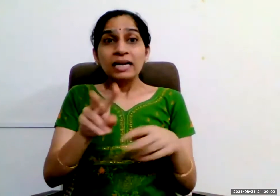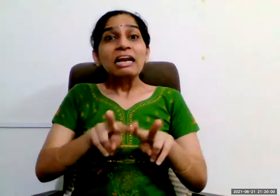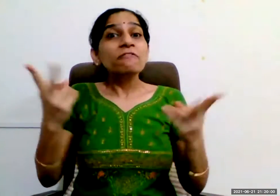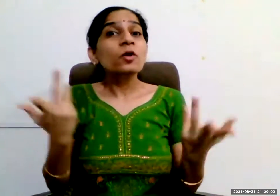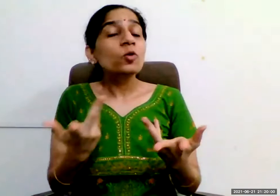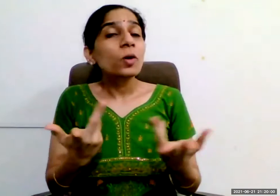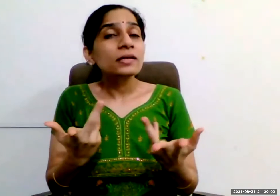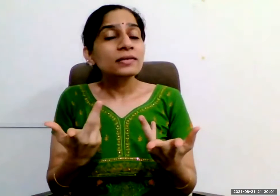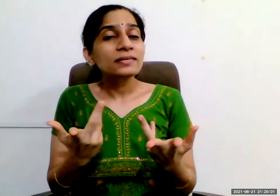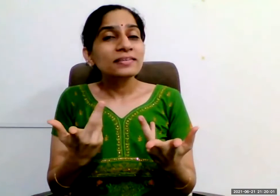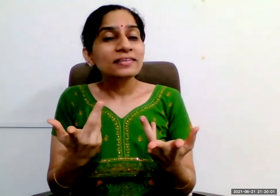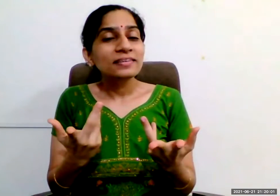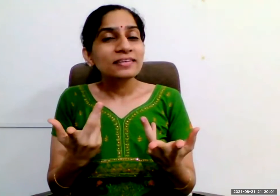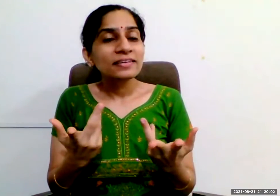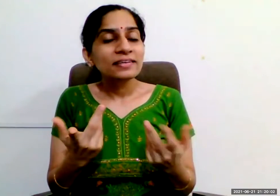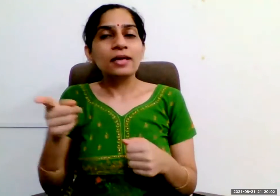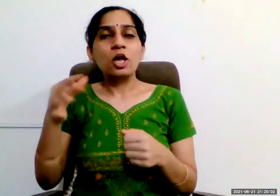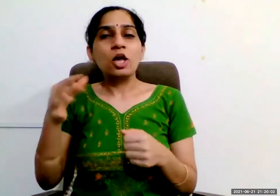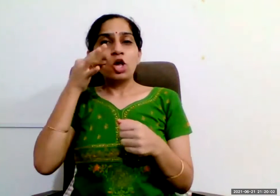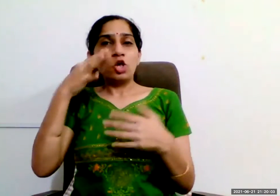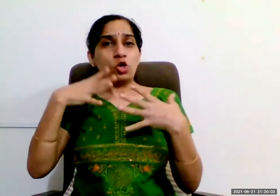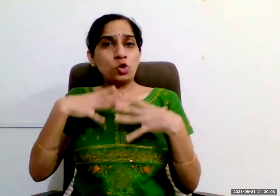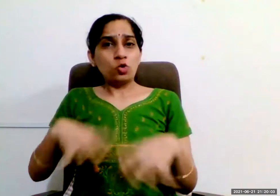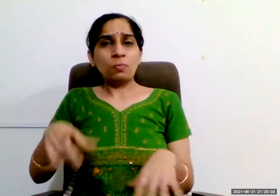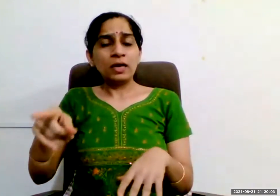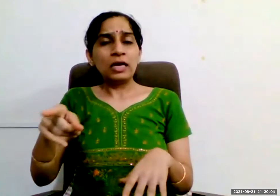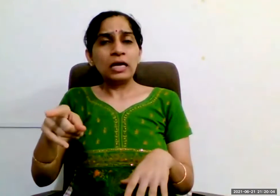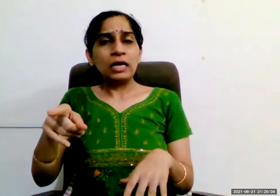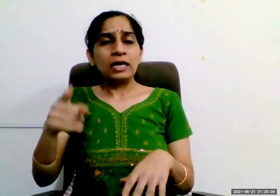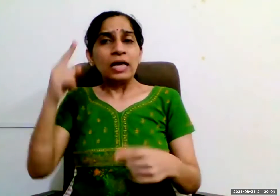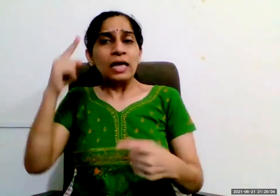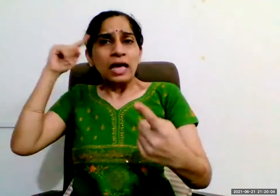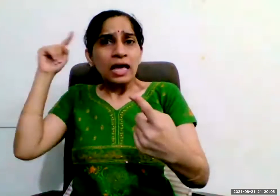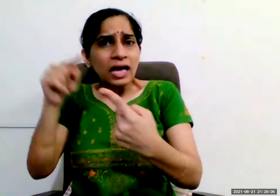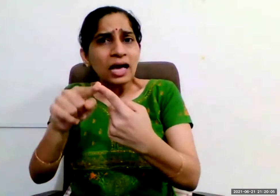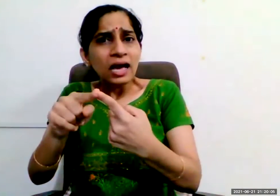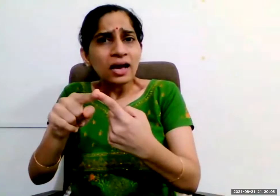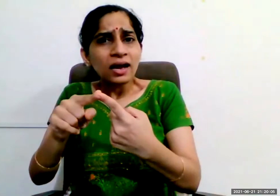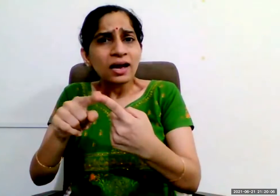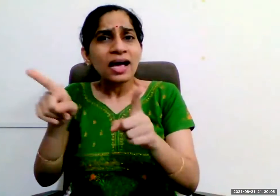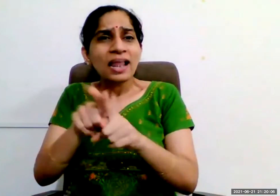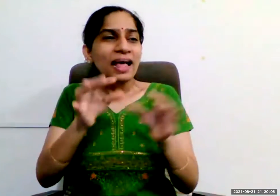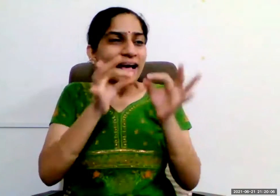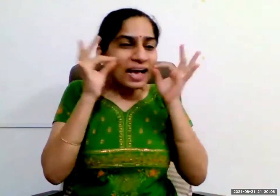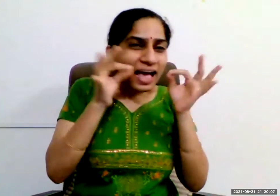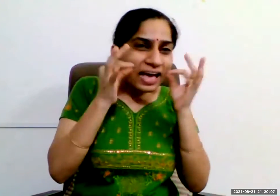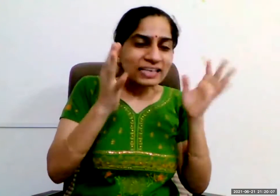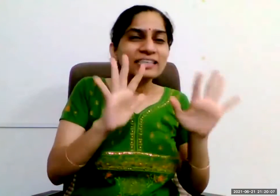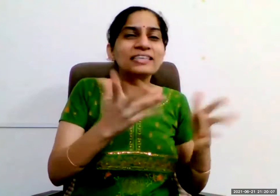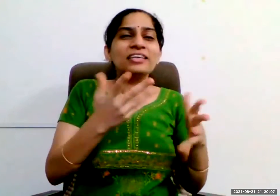beings are actually not meant for fighting like cats and dogs. Just now I gave you some examples of how human beings